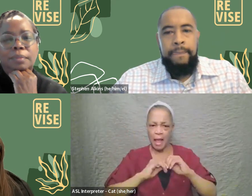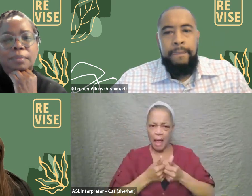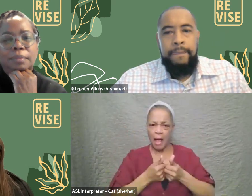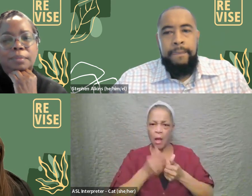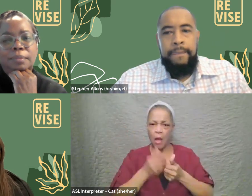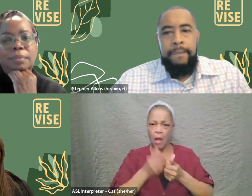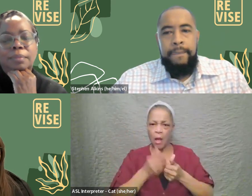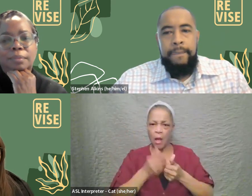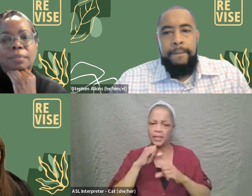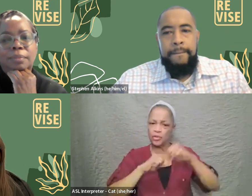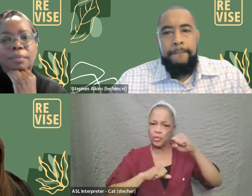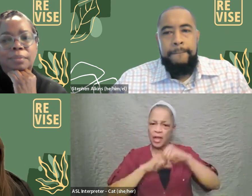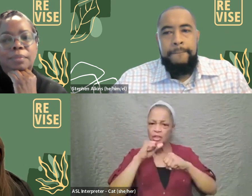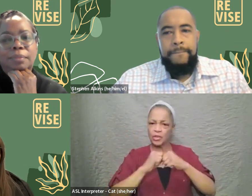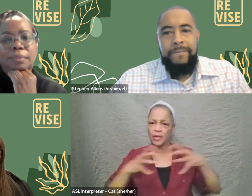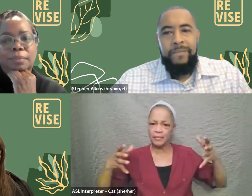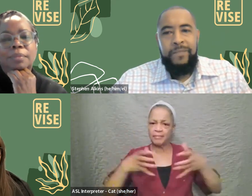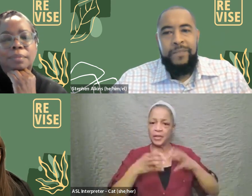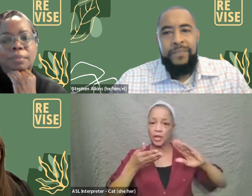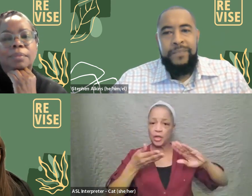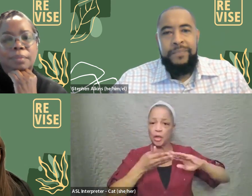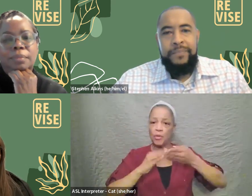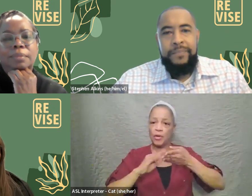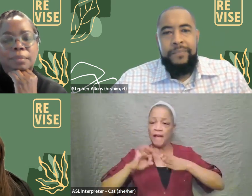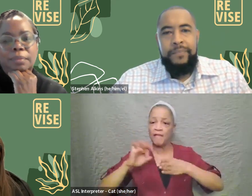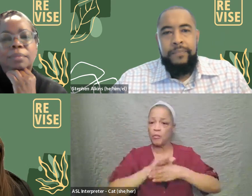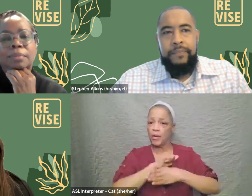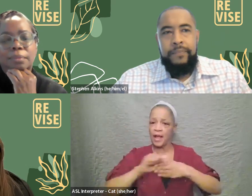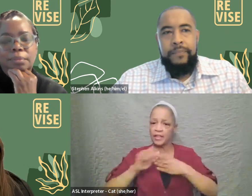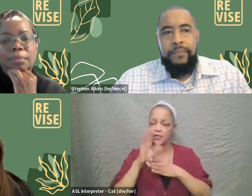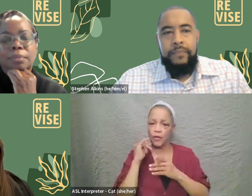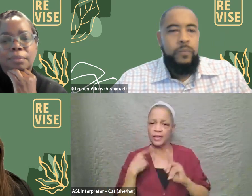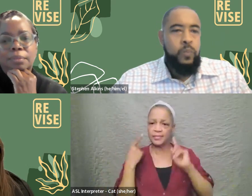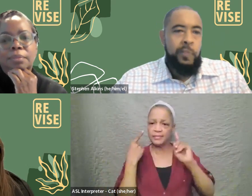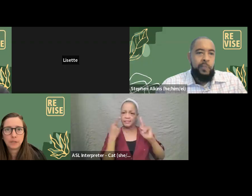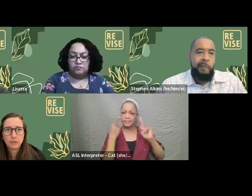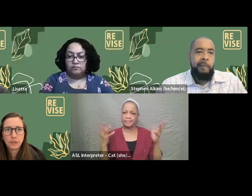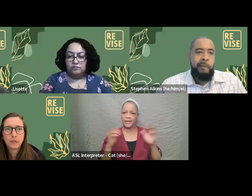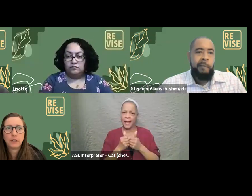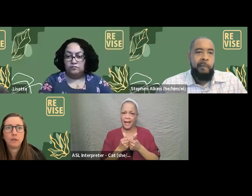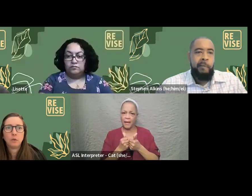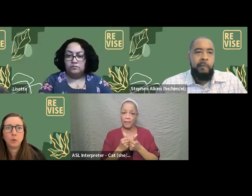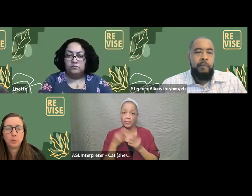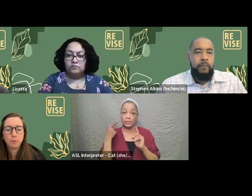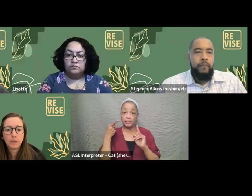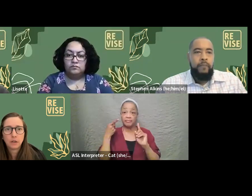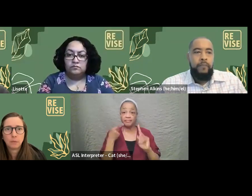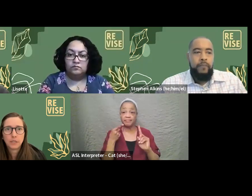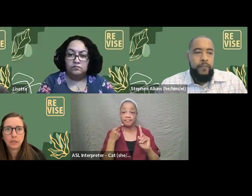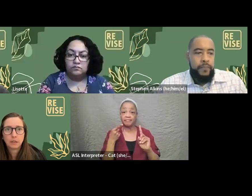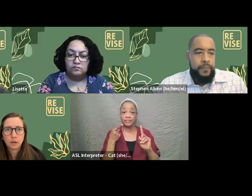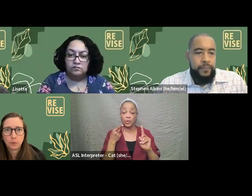structuring and convening community of practice for this endeavor? And specifically, will we